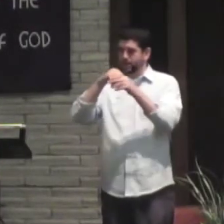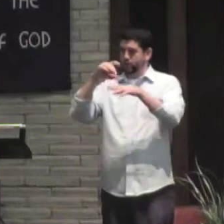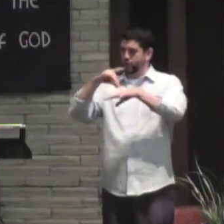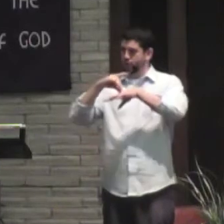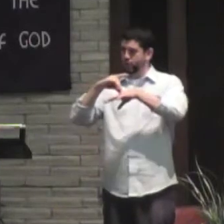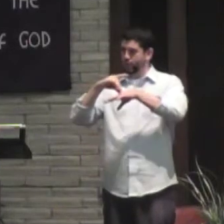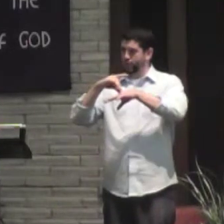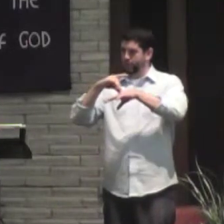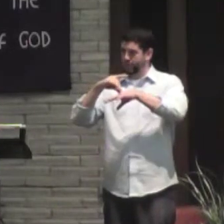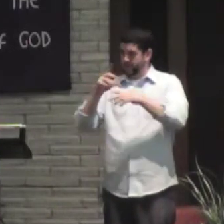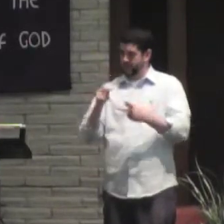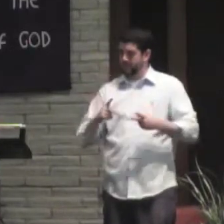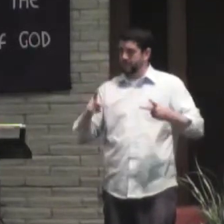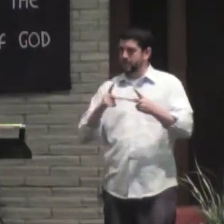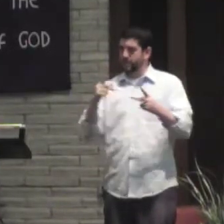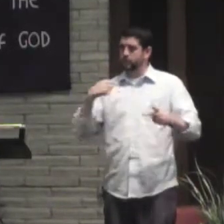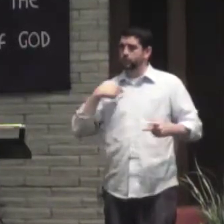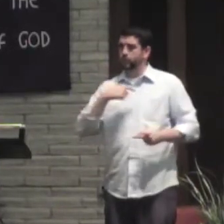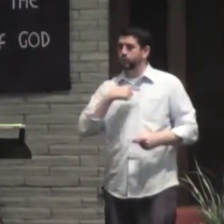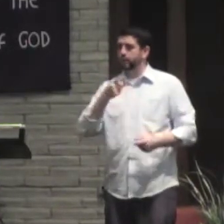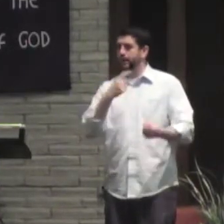place that we came from.